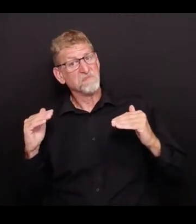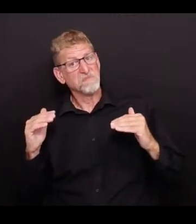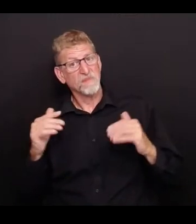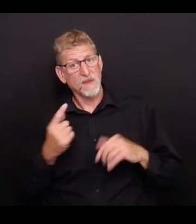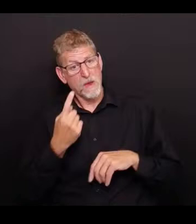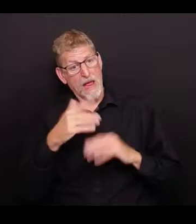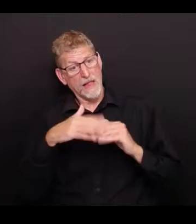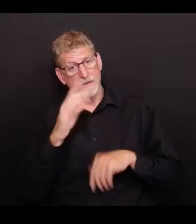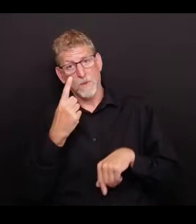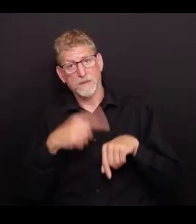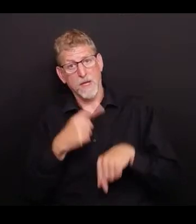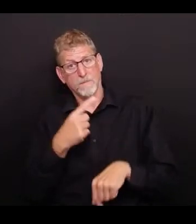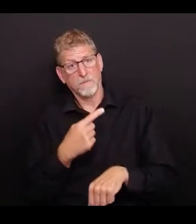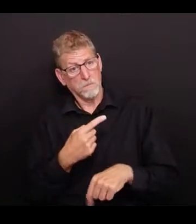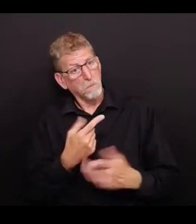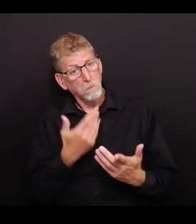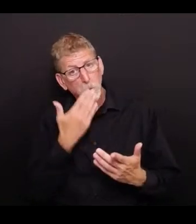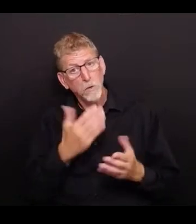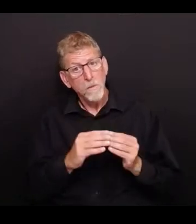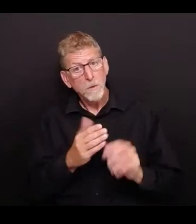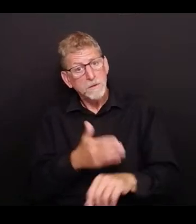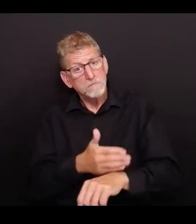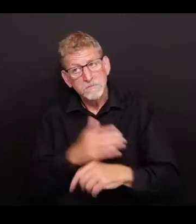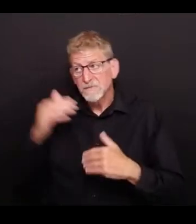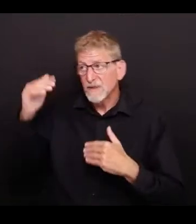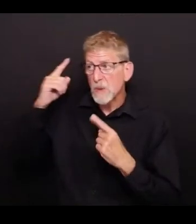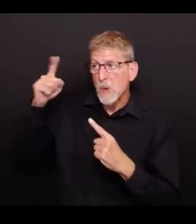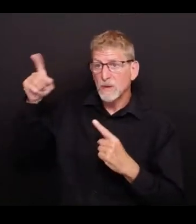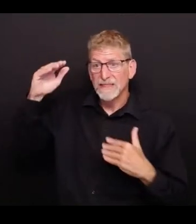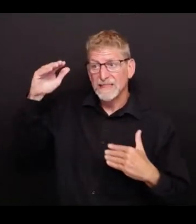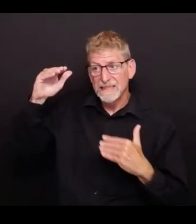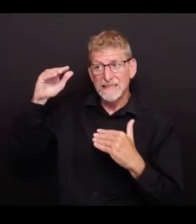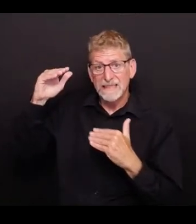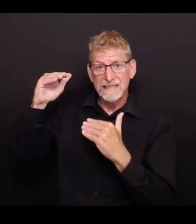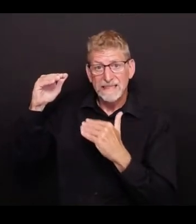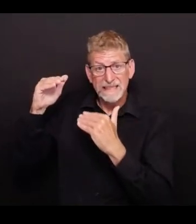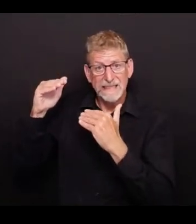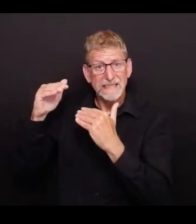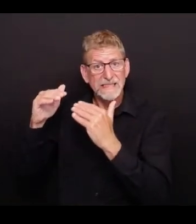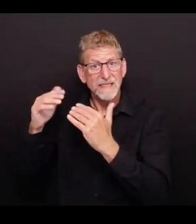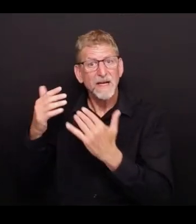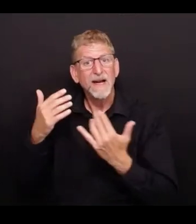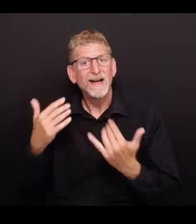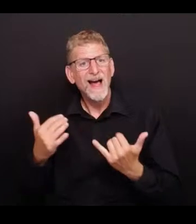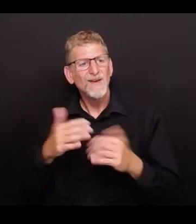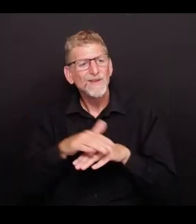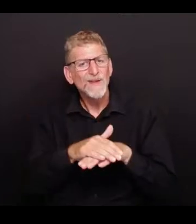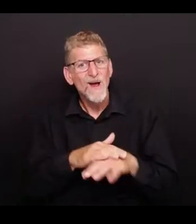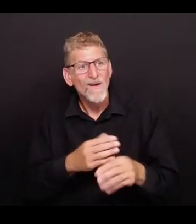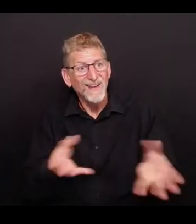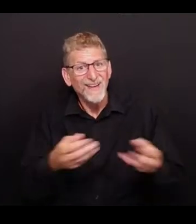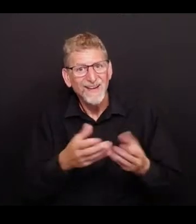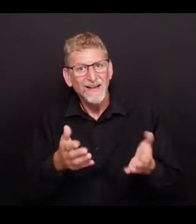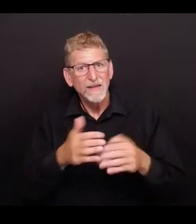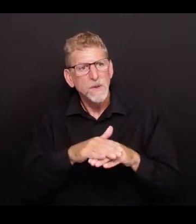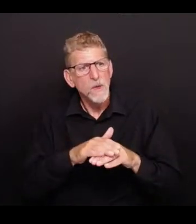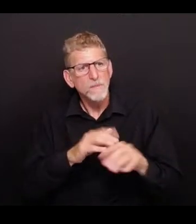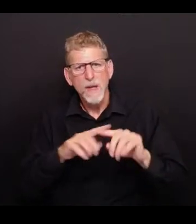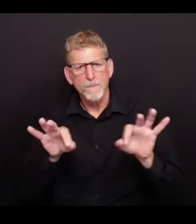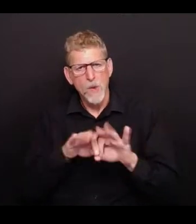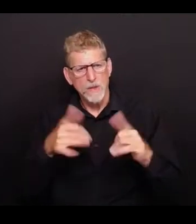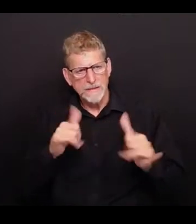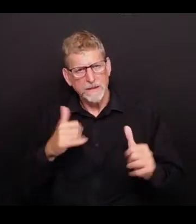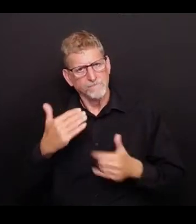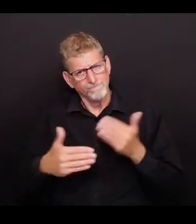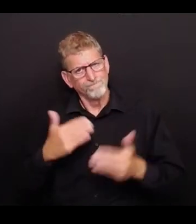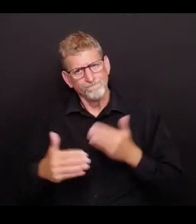for. So, we're making progress. It's a little bit slower. I think the things that when I look at the data, the things